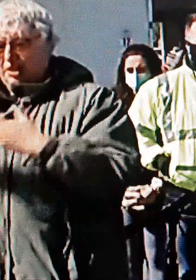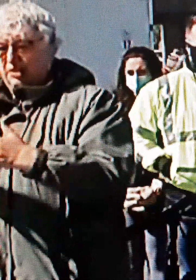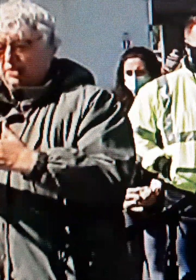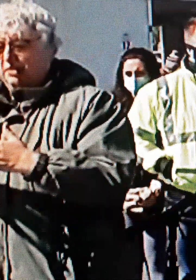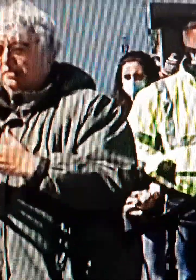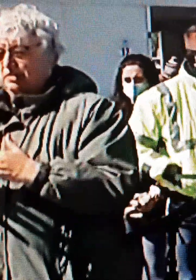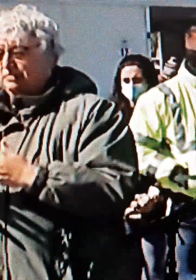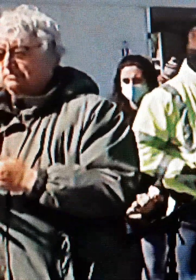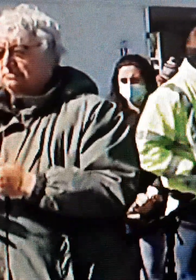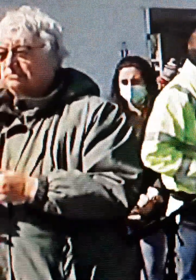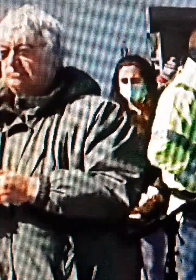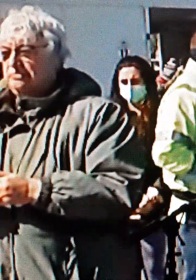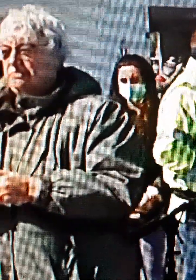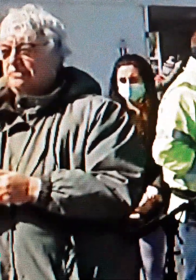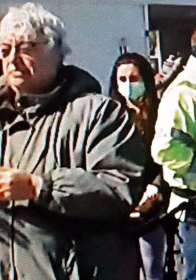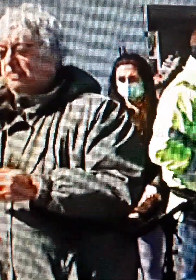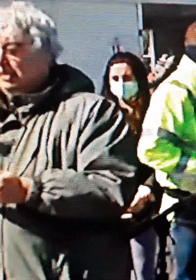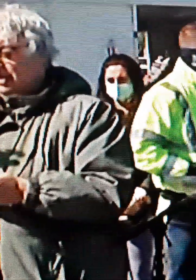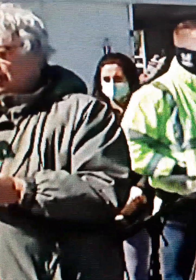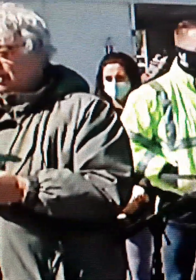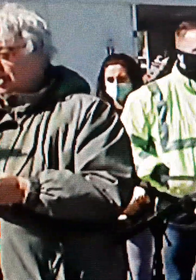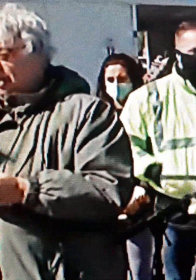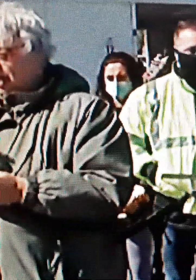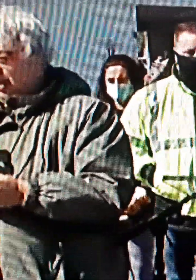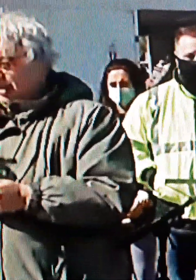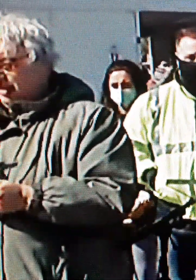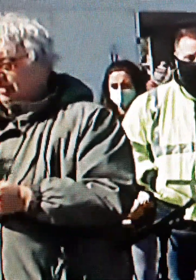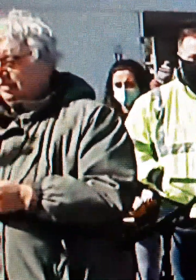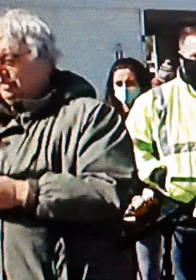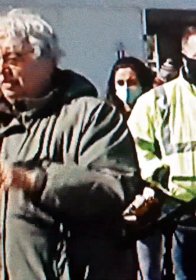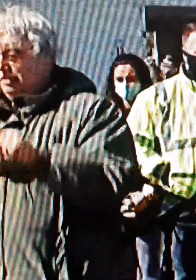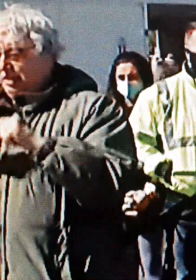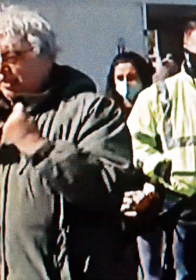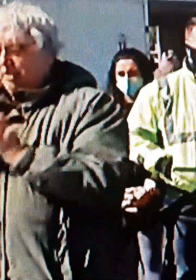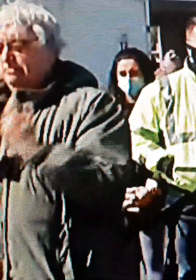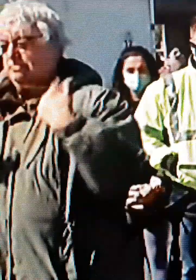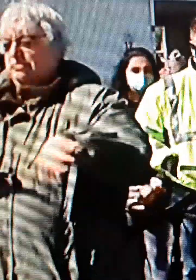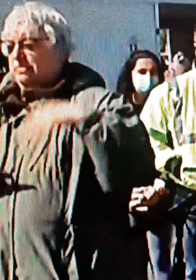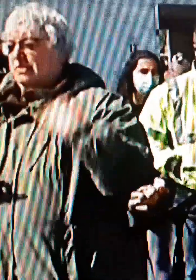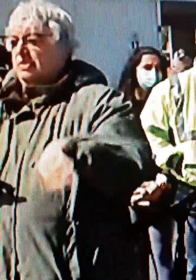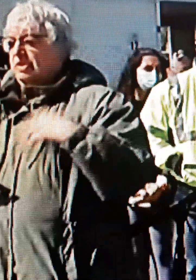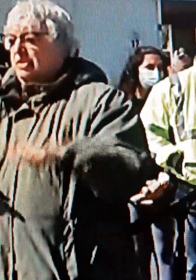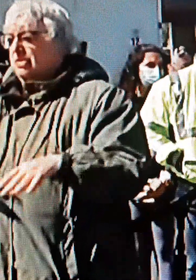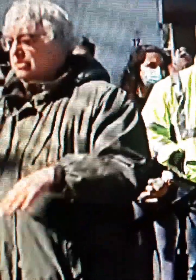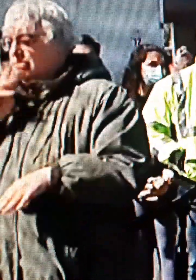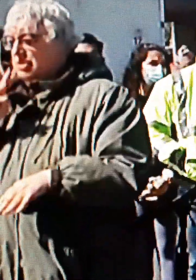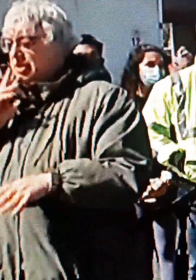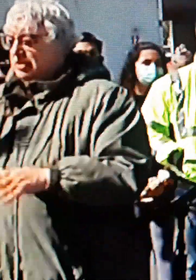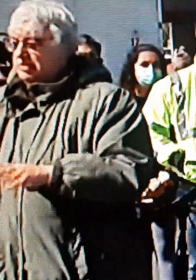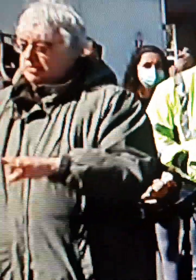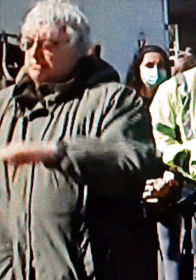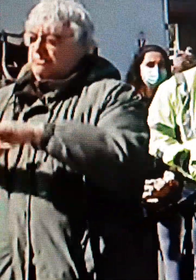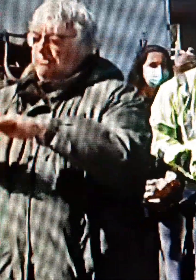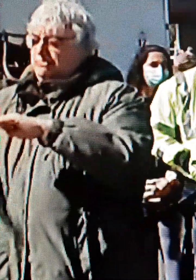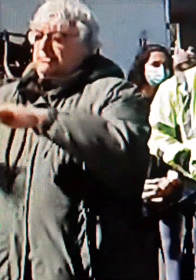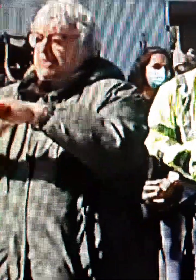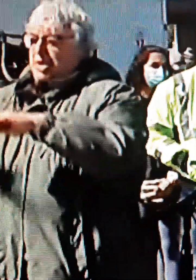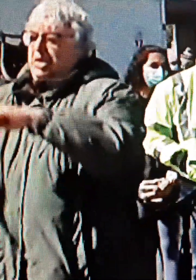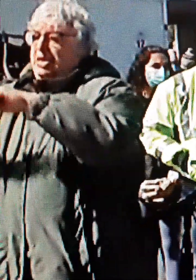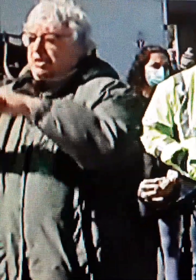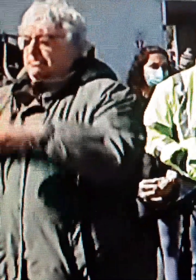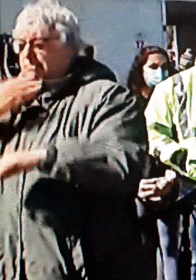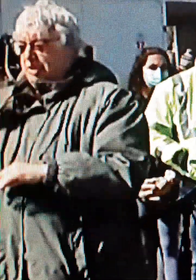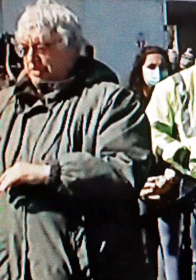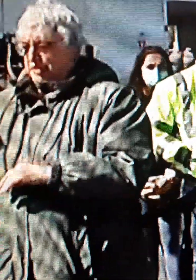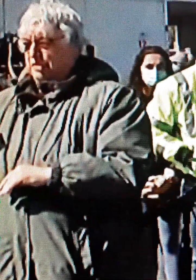and to Carol Haddock and her team especially, thank you, because water starting to come back up and it's lifeblood.